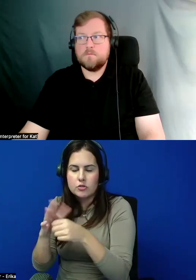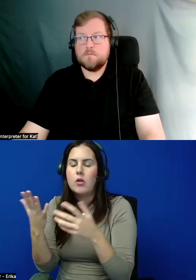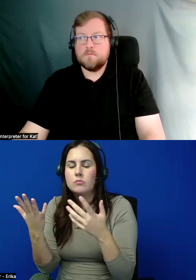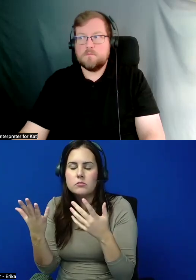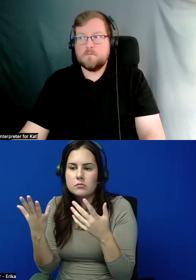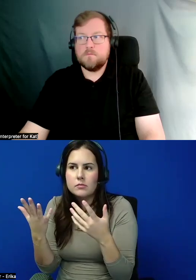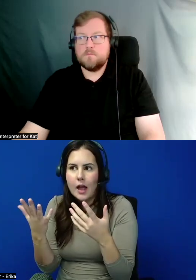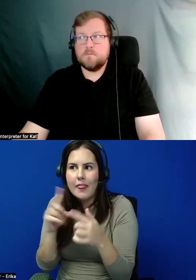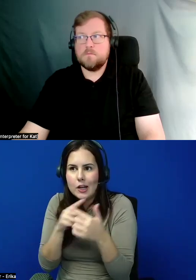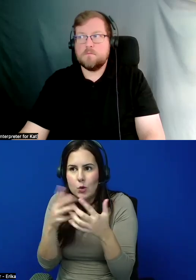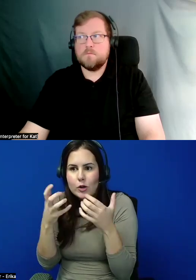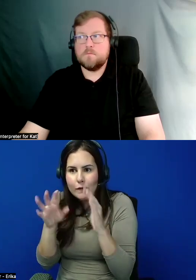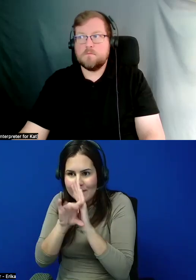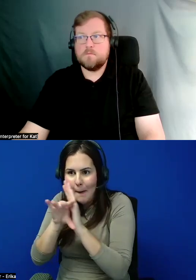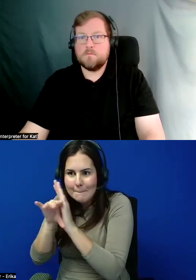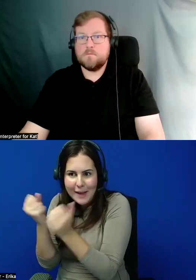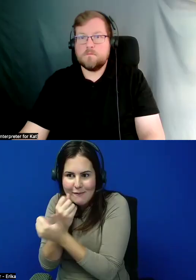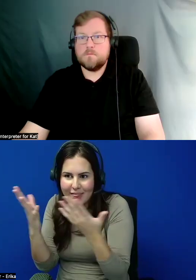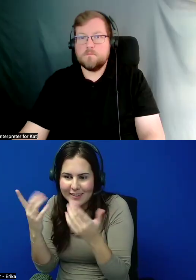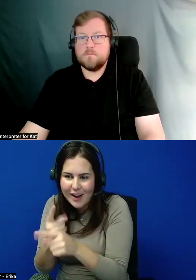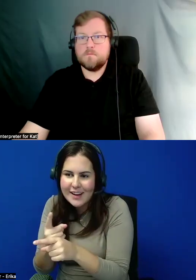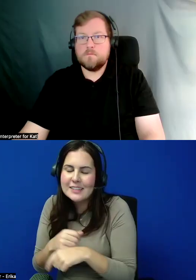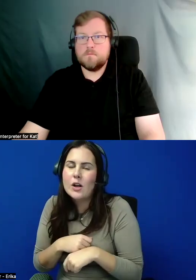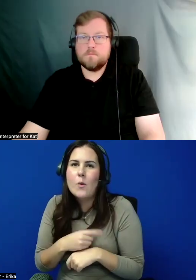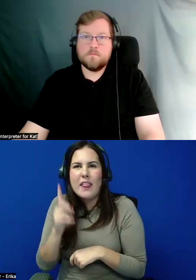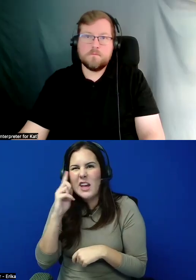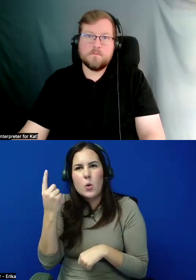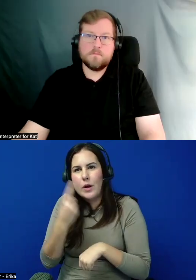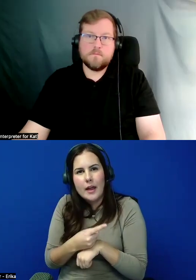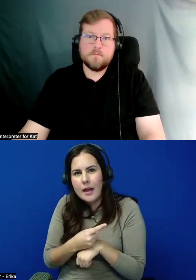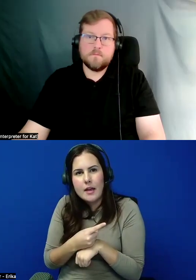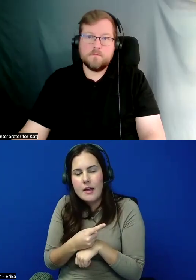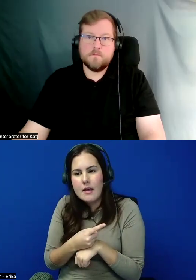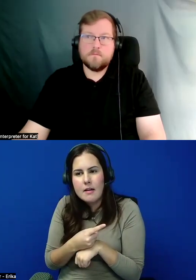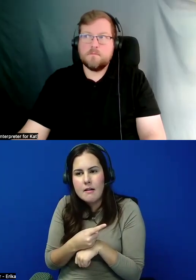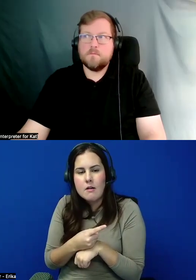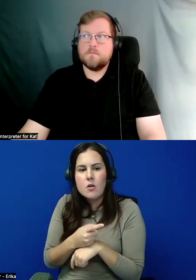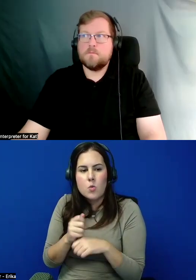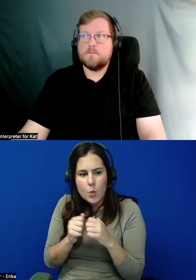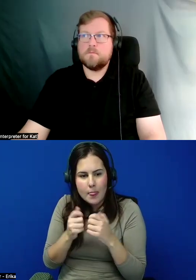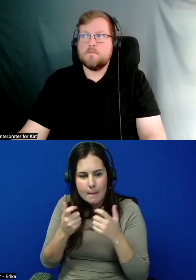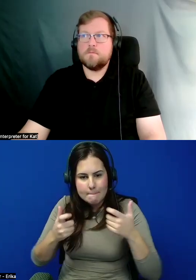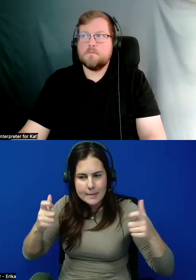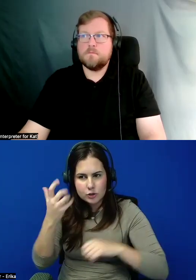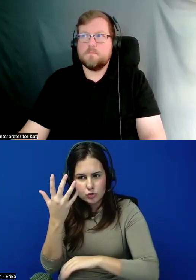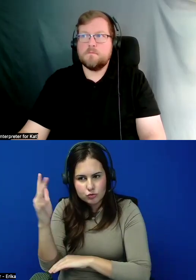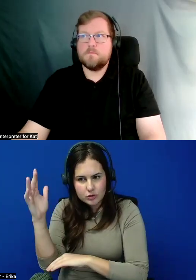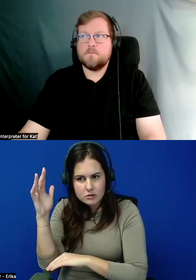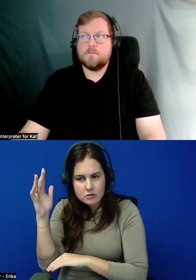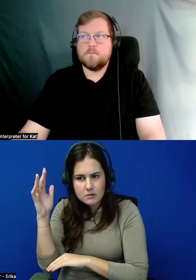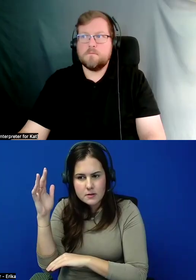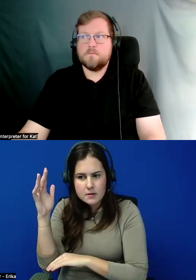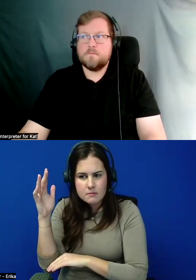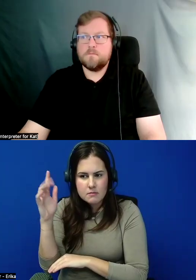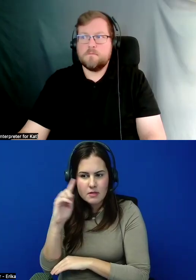like independent or like one of those days, the giant tree, um, a, a